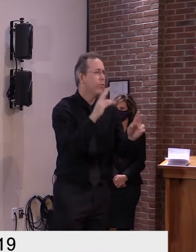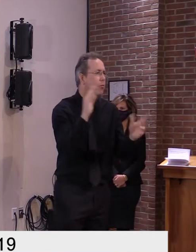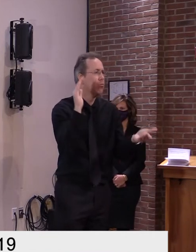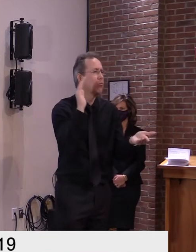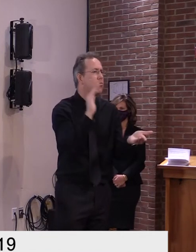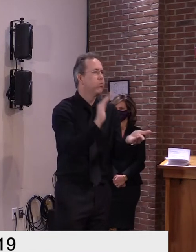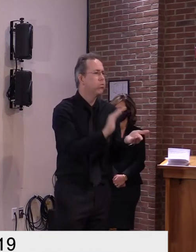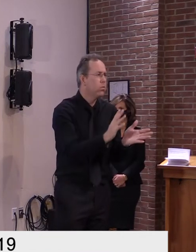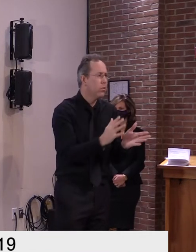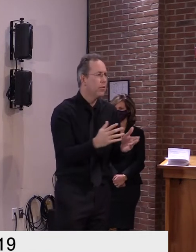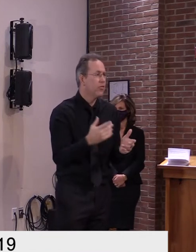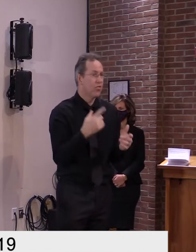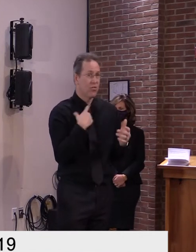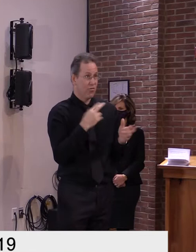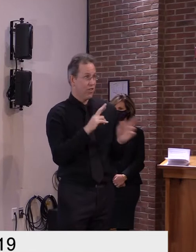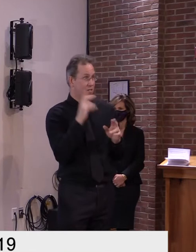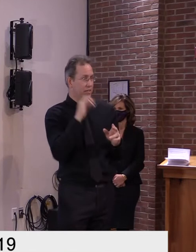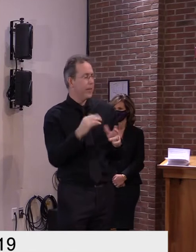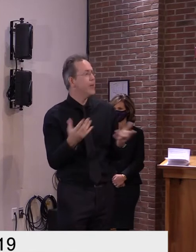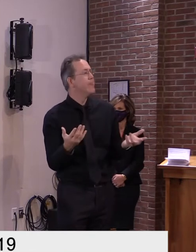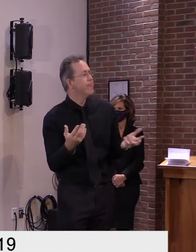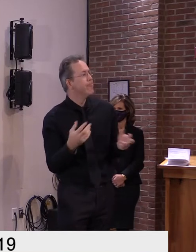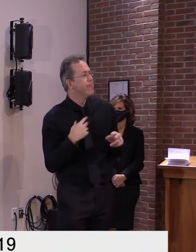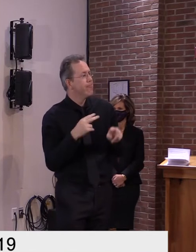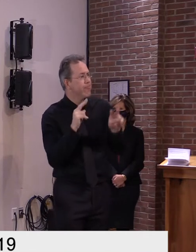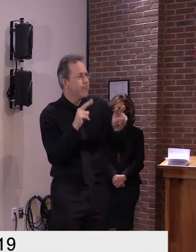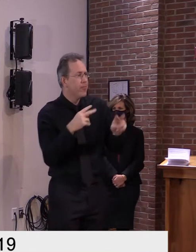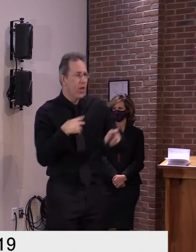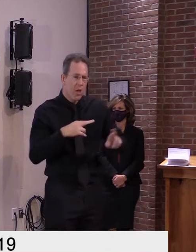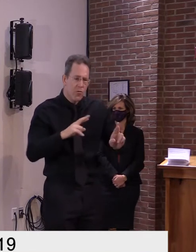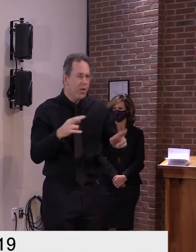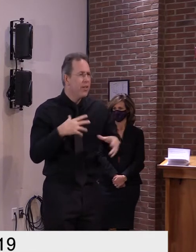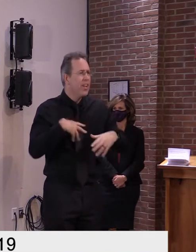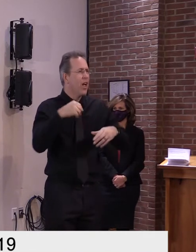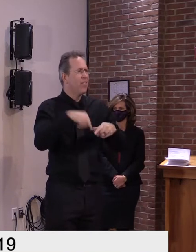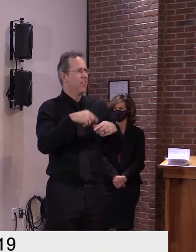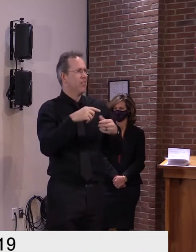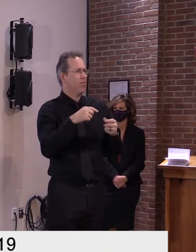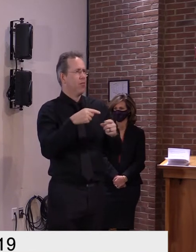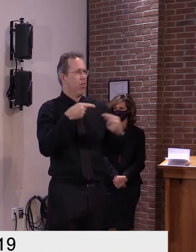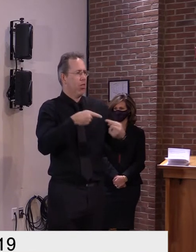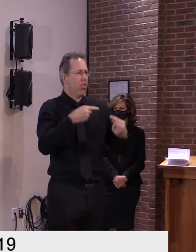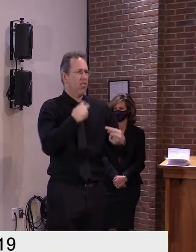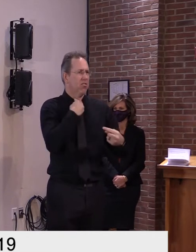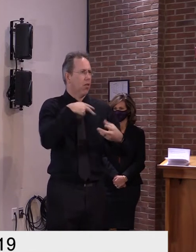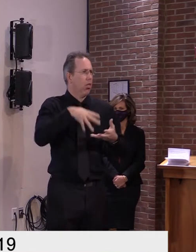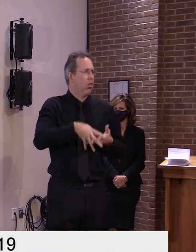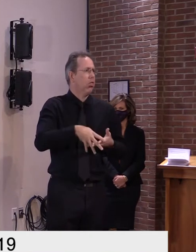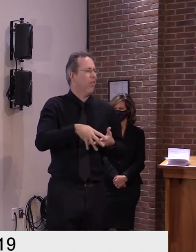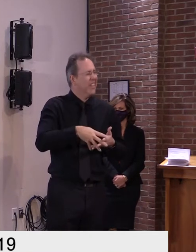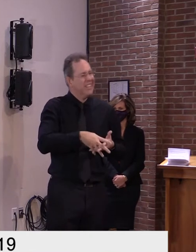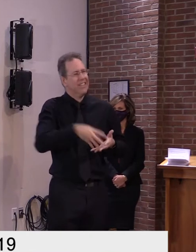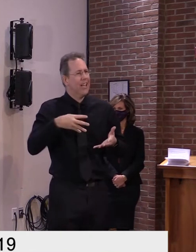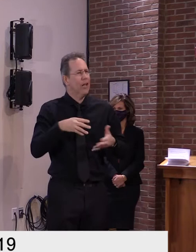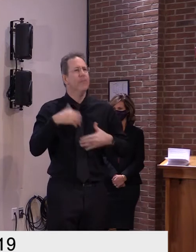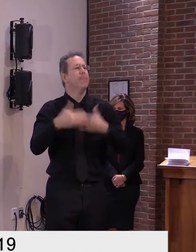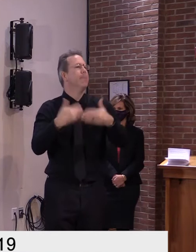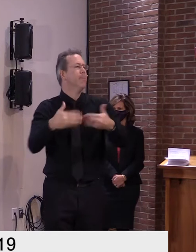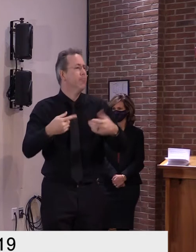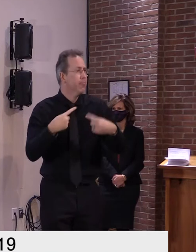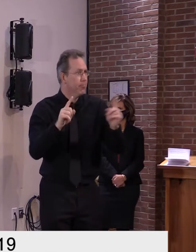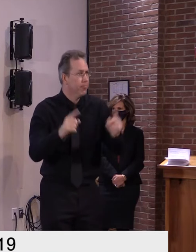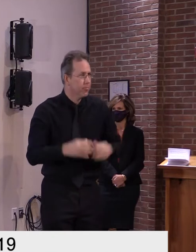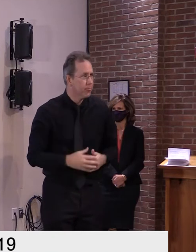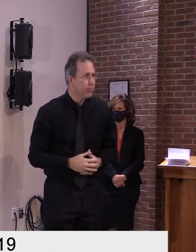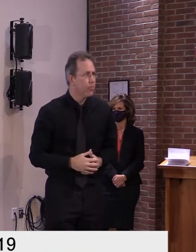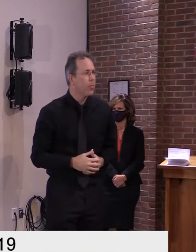can come out of this stronger, economically stronger in multiple ways than any other